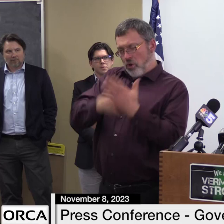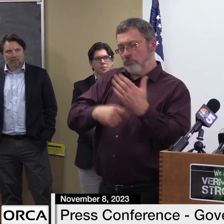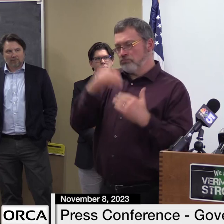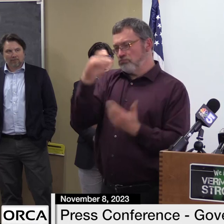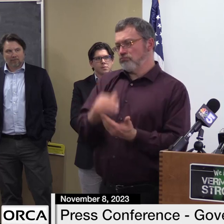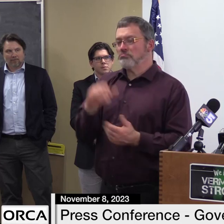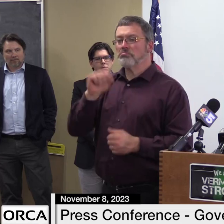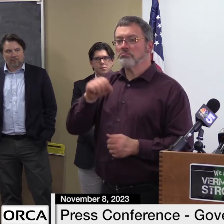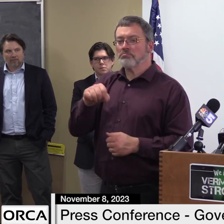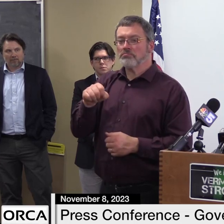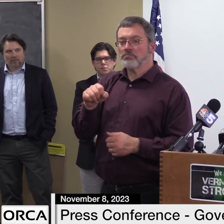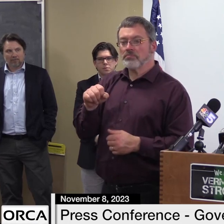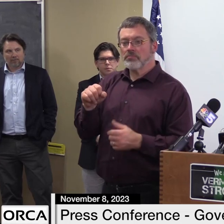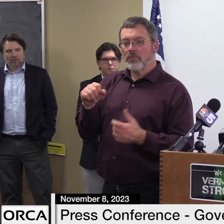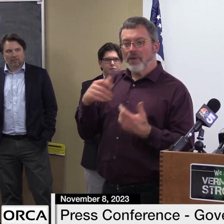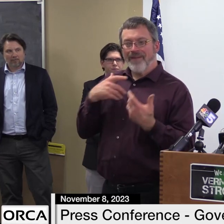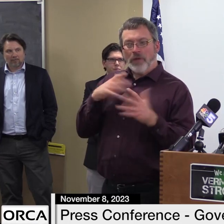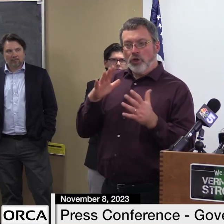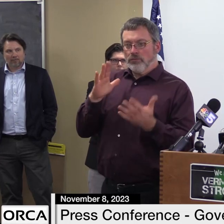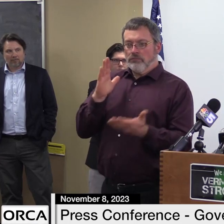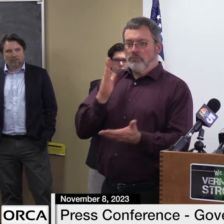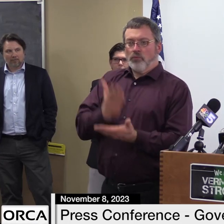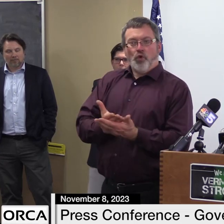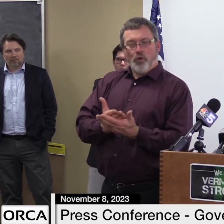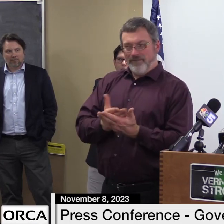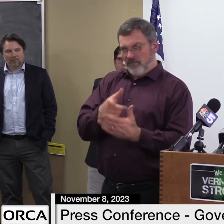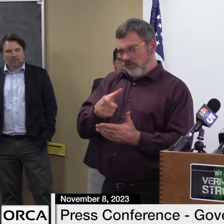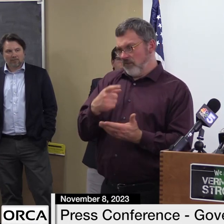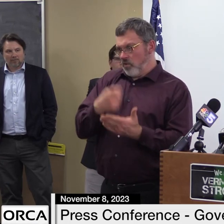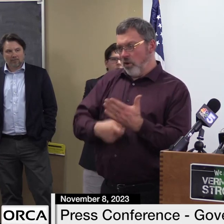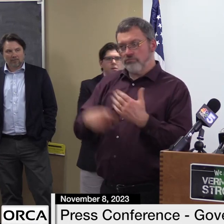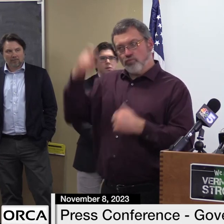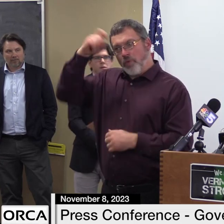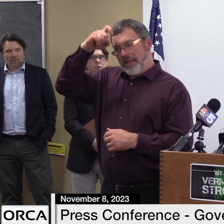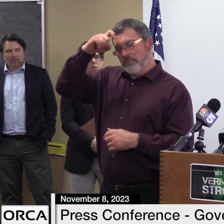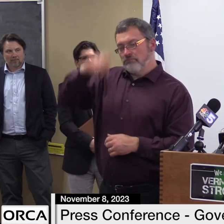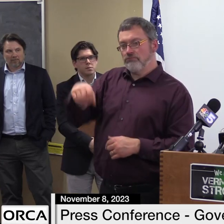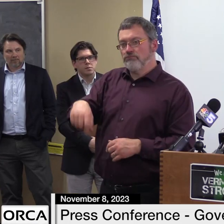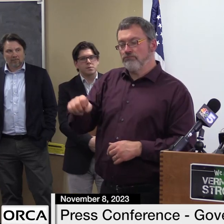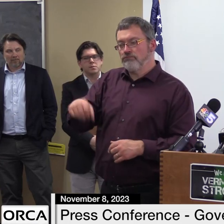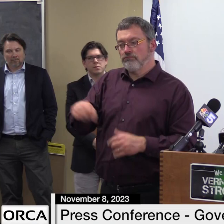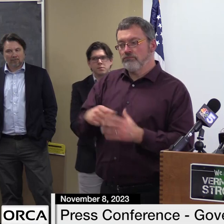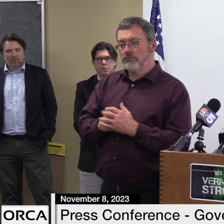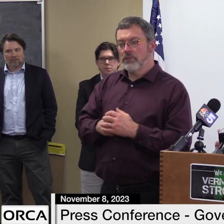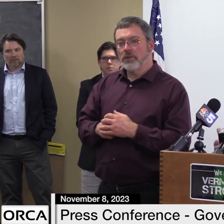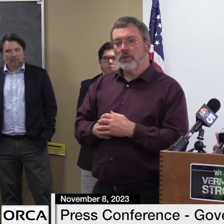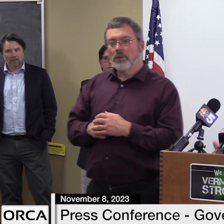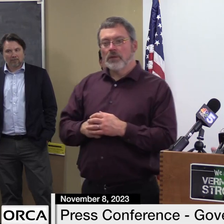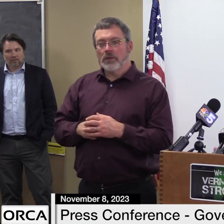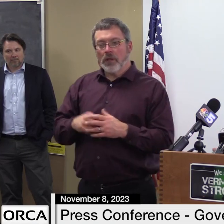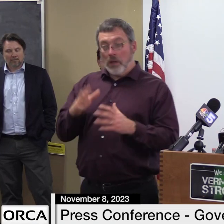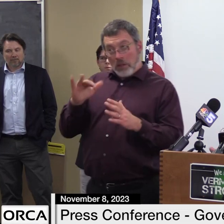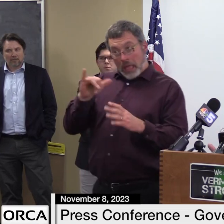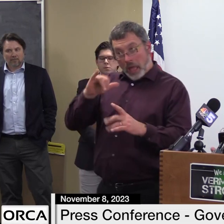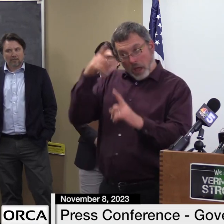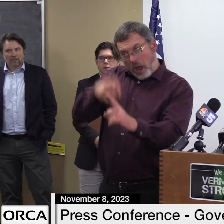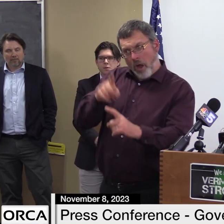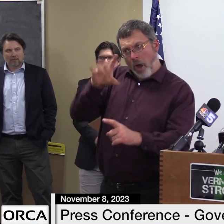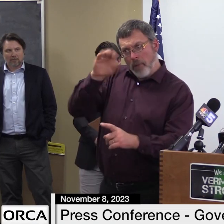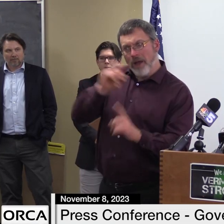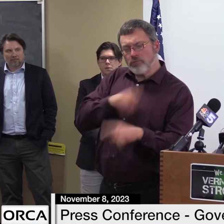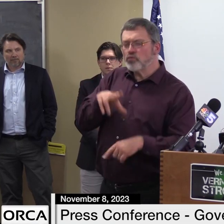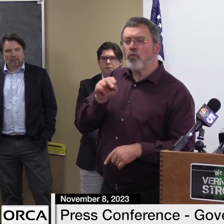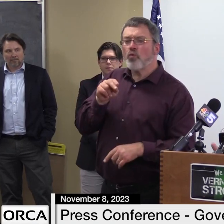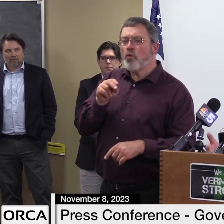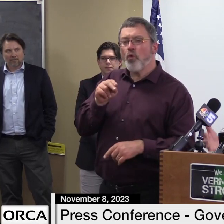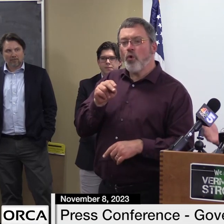has proven to be very cost effective, and it's not the total answer. But no. You think about the number of